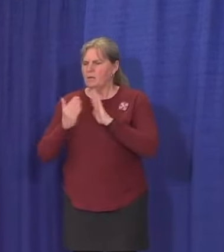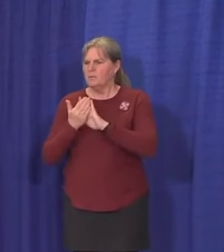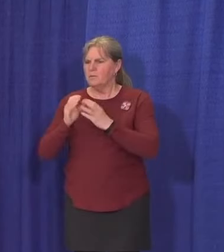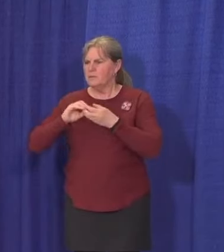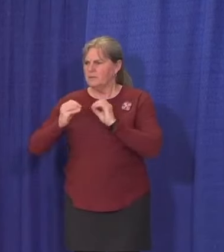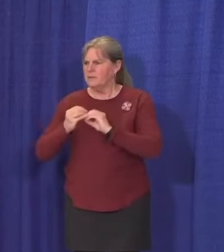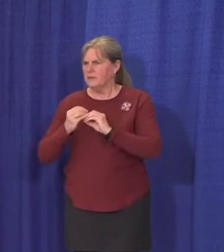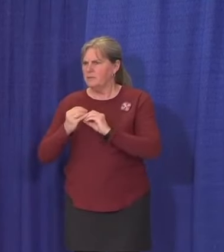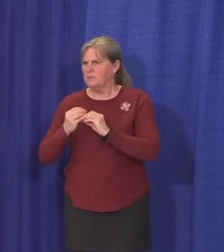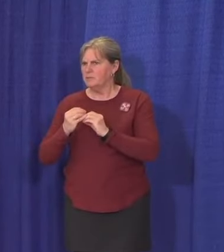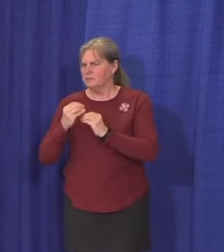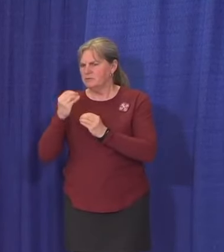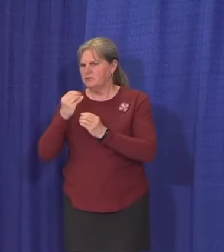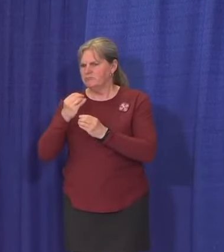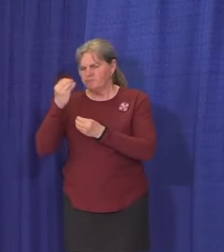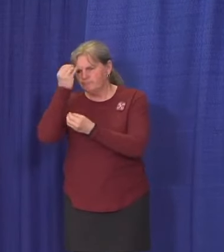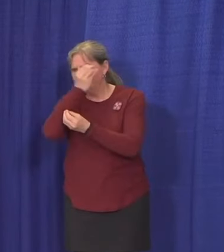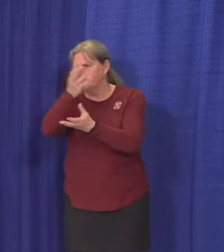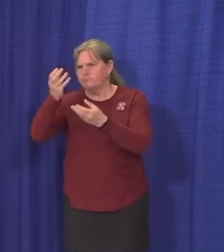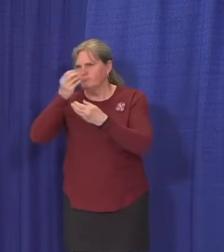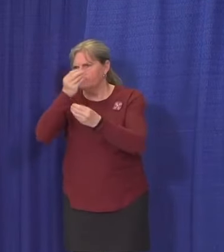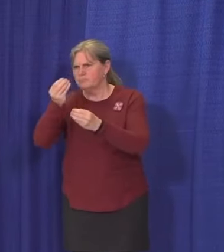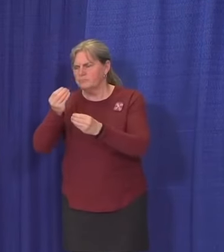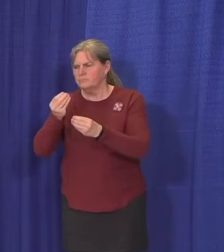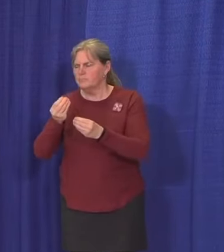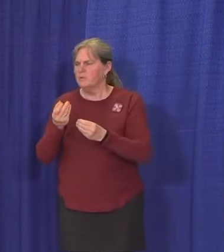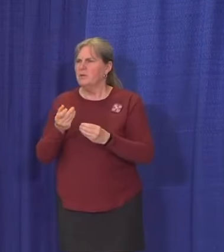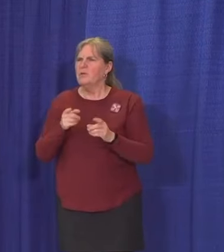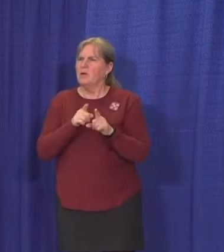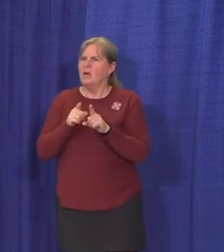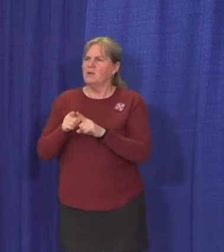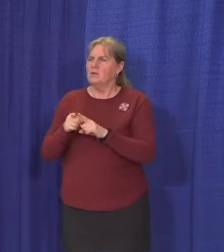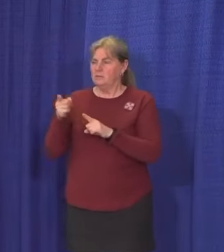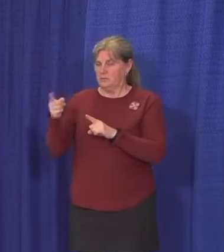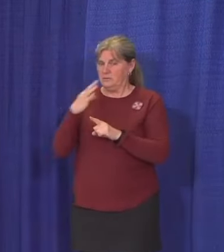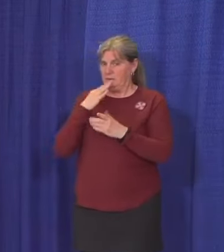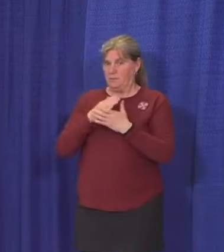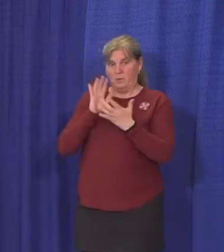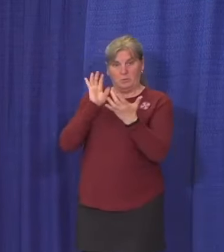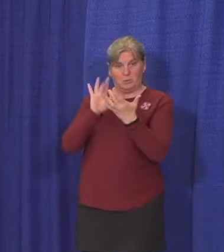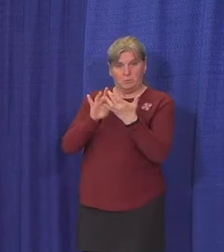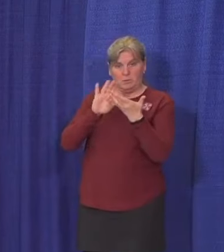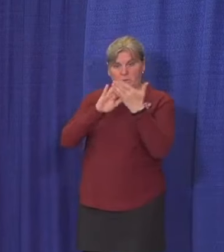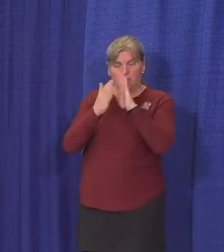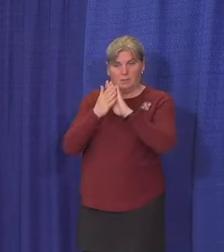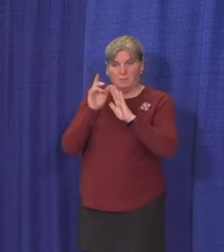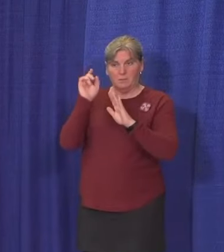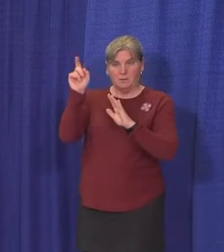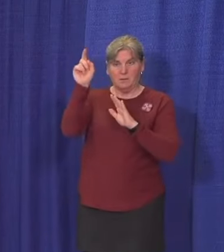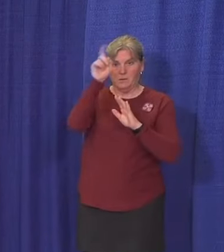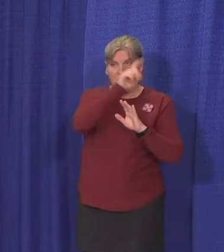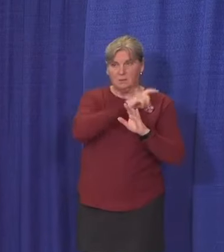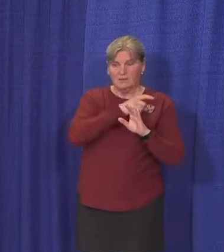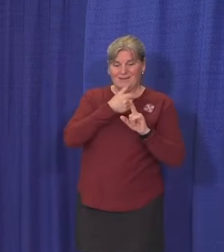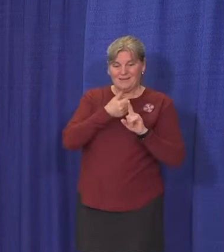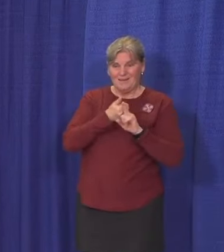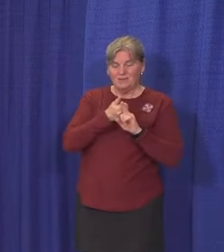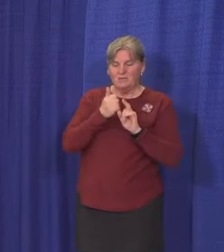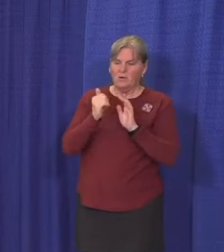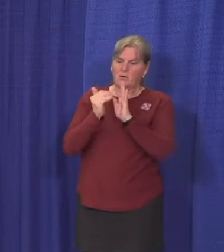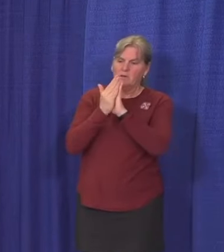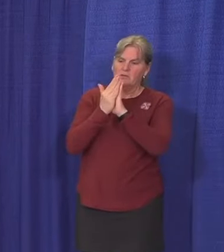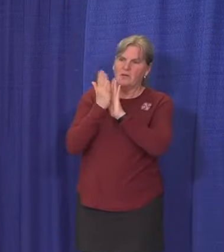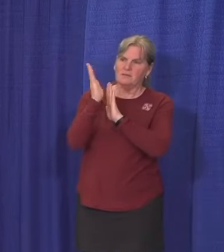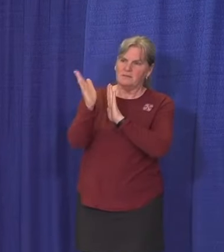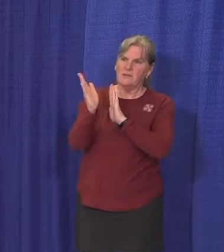What patterns are you seeing in these numbers? And also you mentioned reaching out to communities on a community basis to address